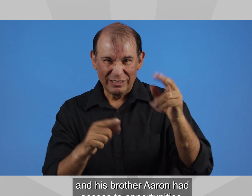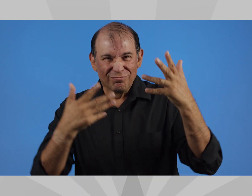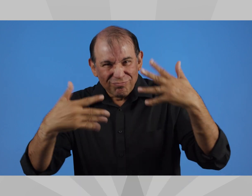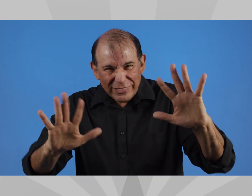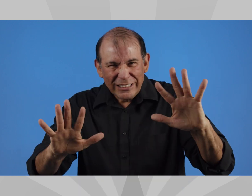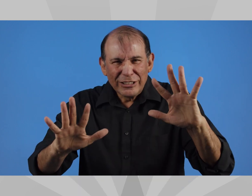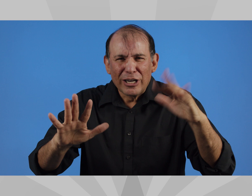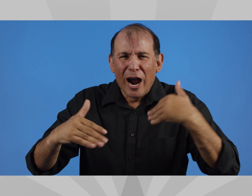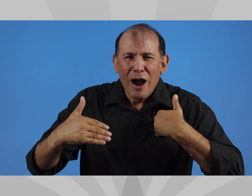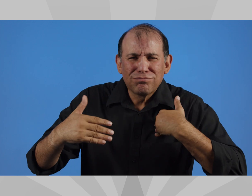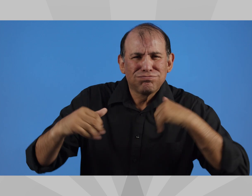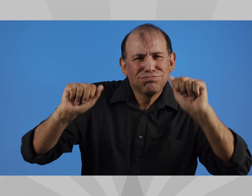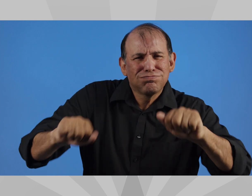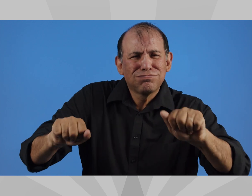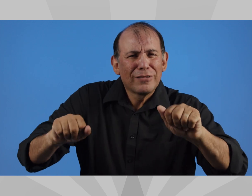opportunities.